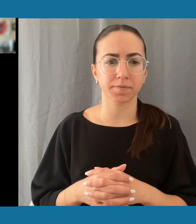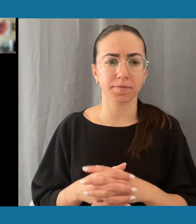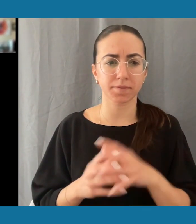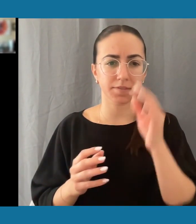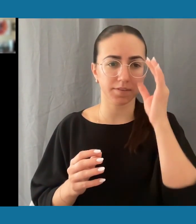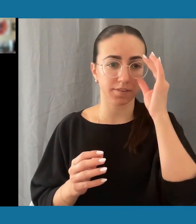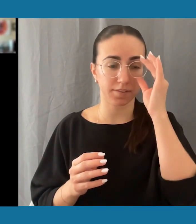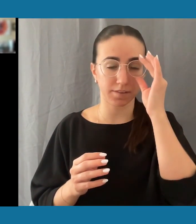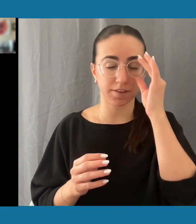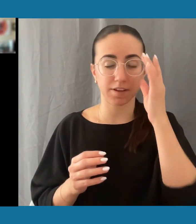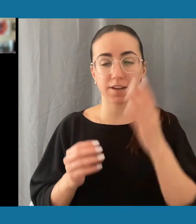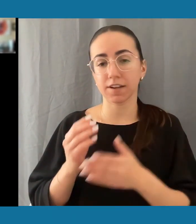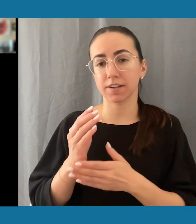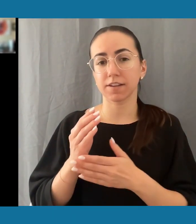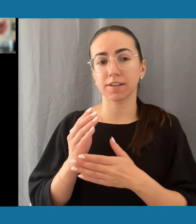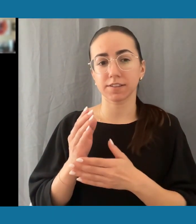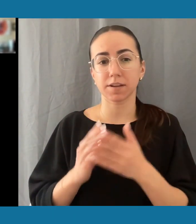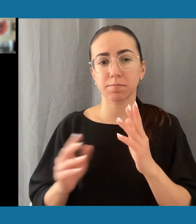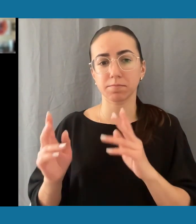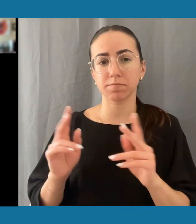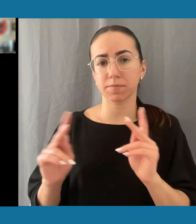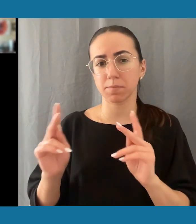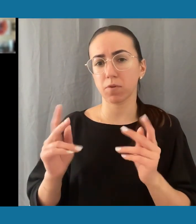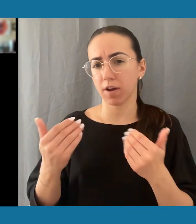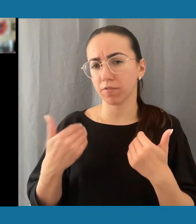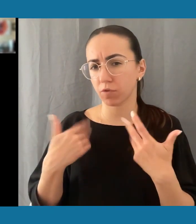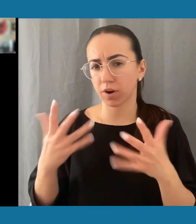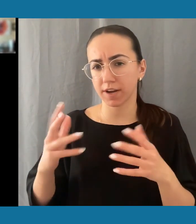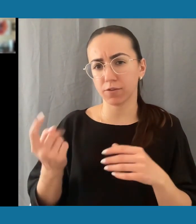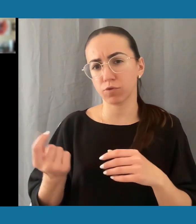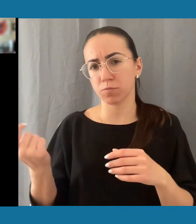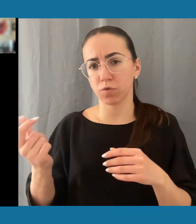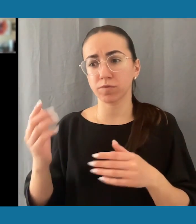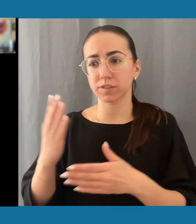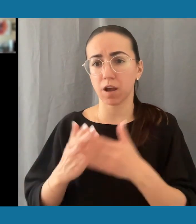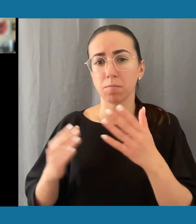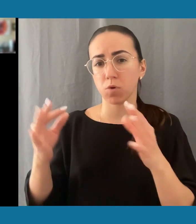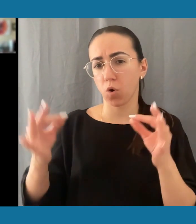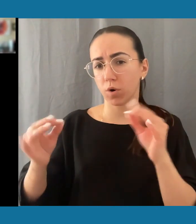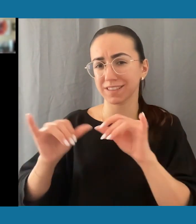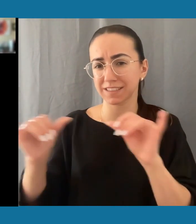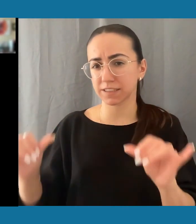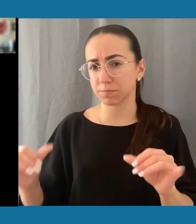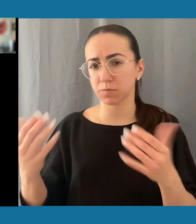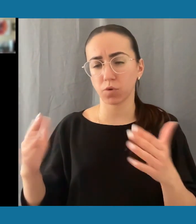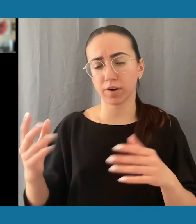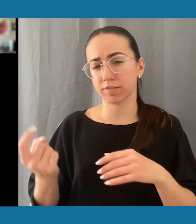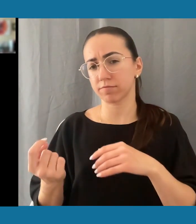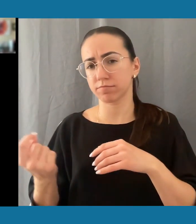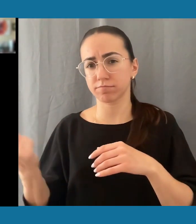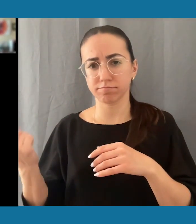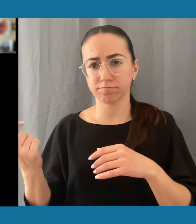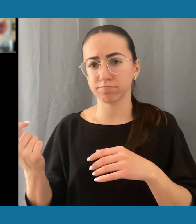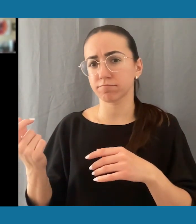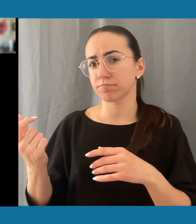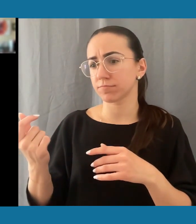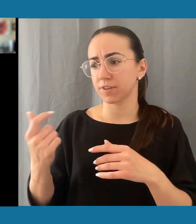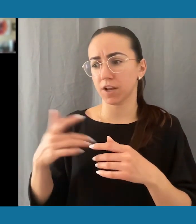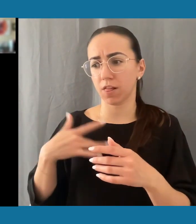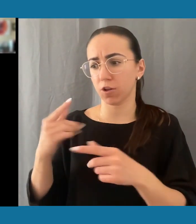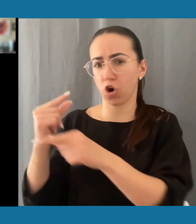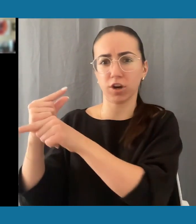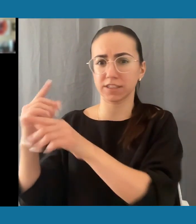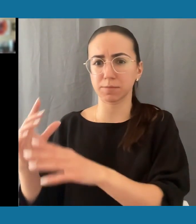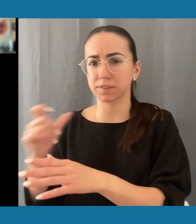of their court systems have deemed guardianship unconstitutional. And we are seeing them implement